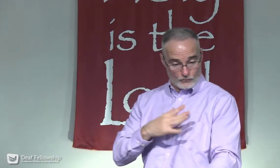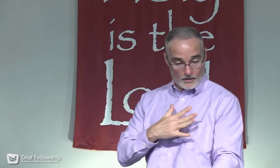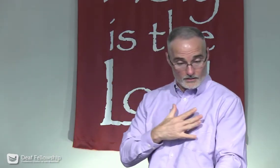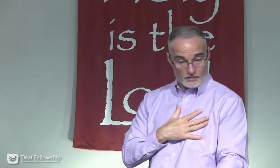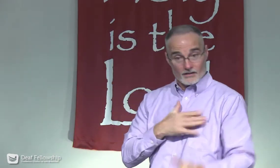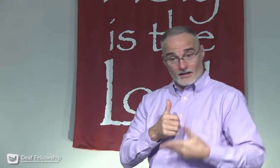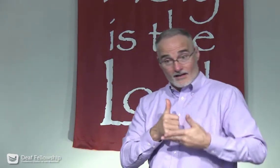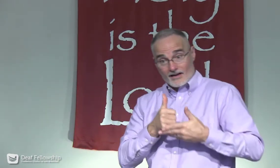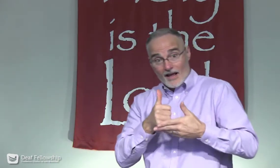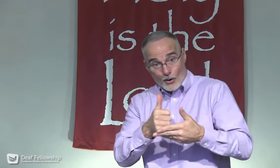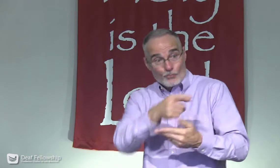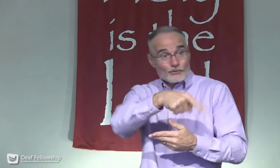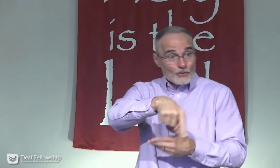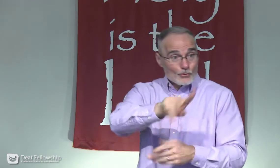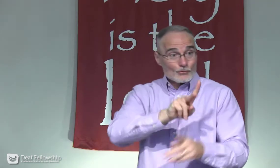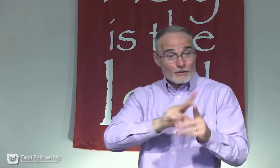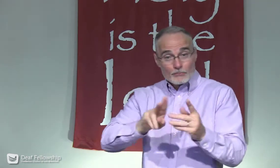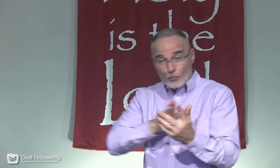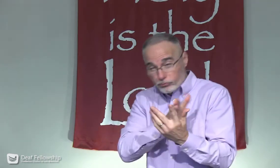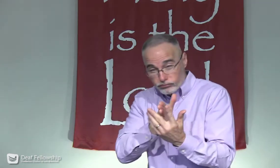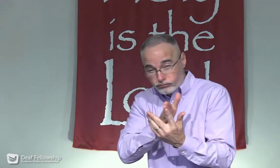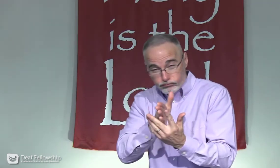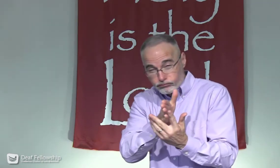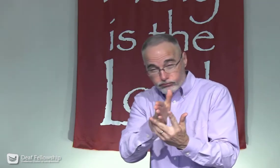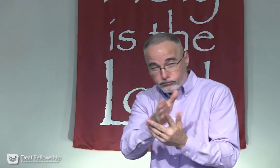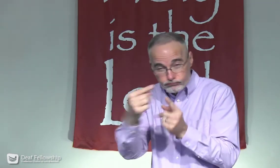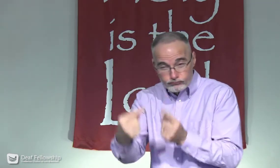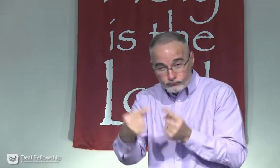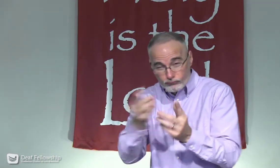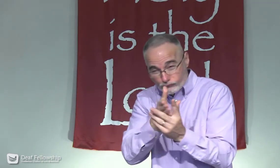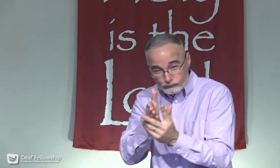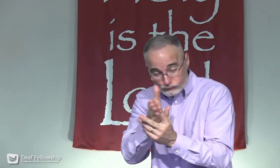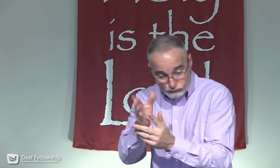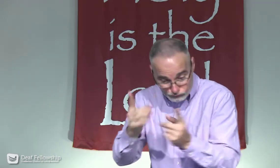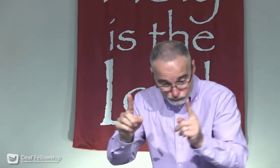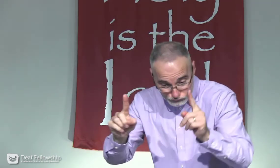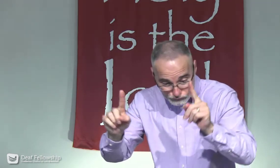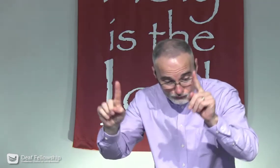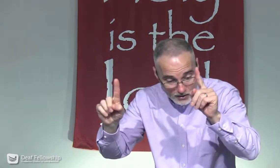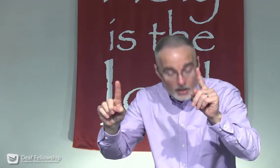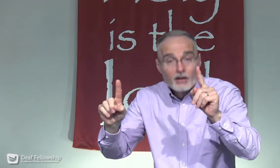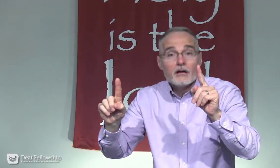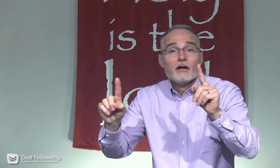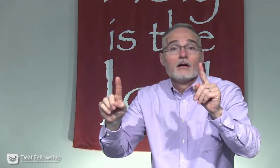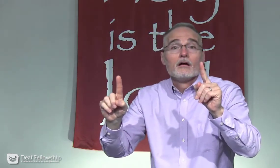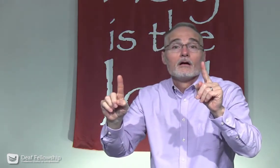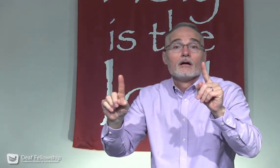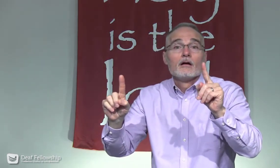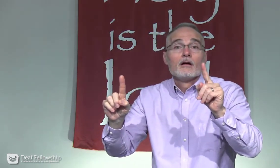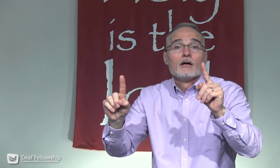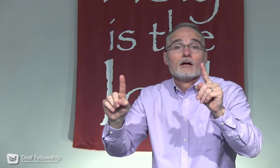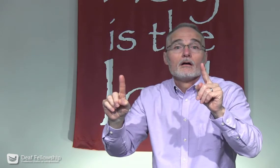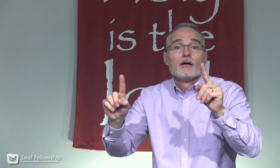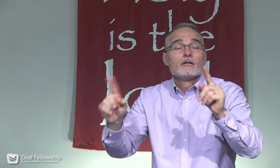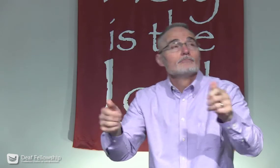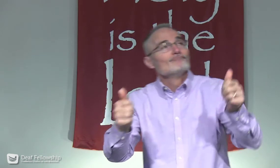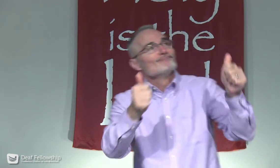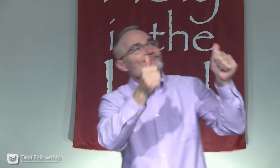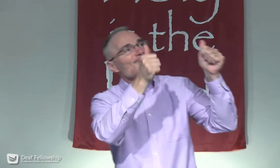And if God shows grace in that way and helps people get through those difficult